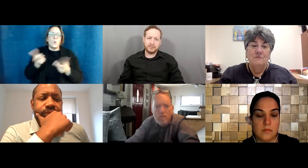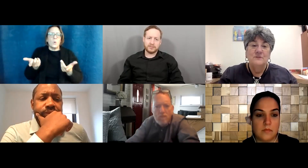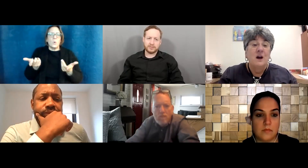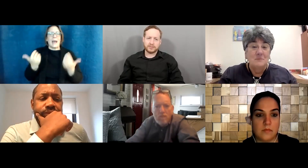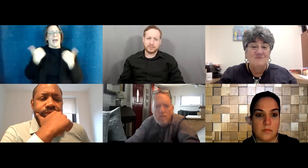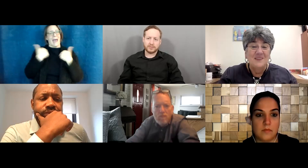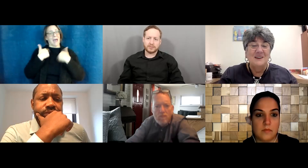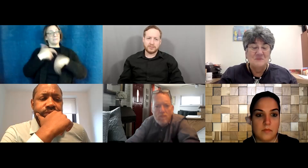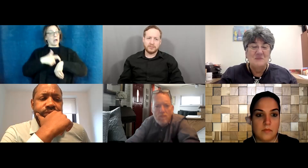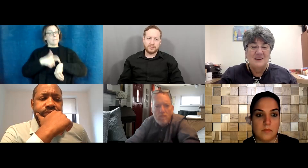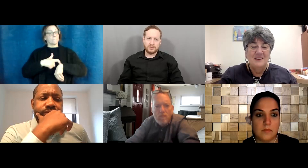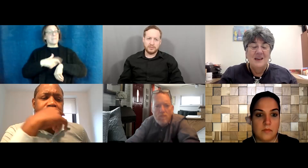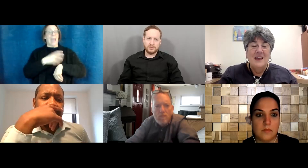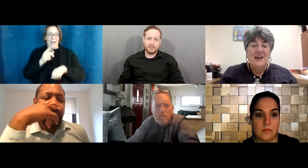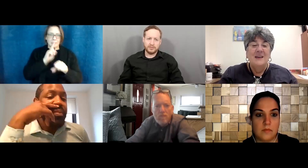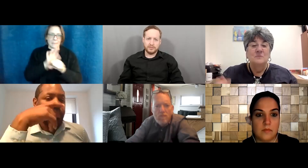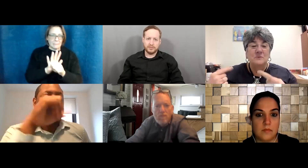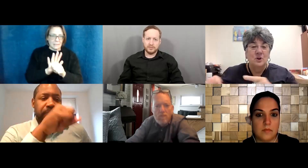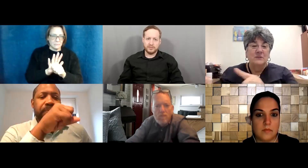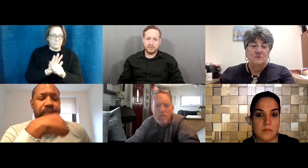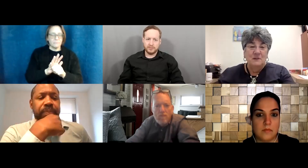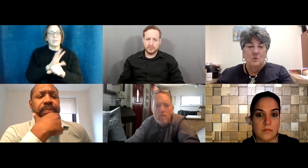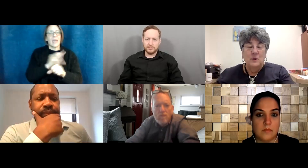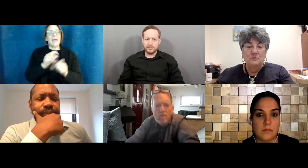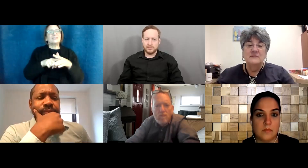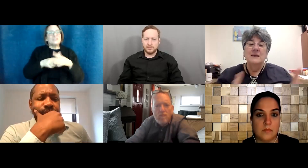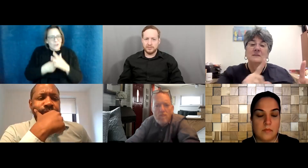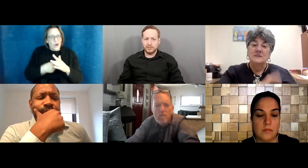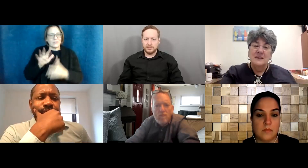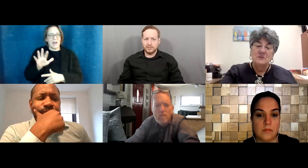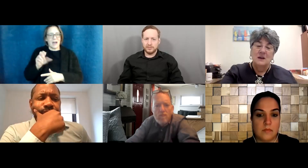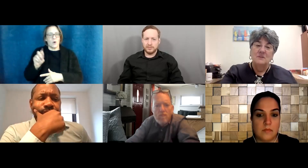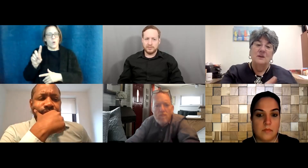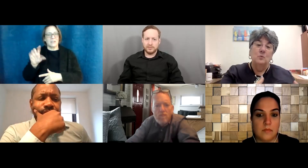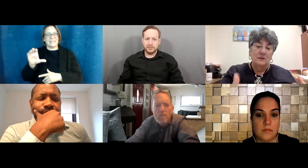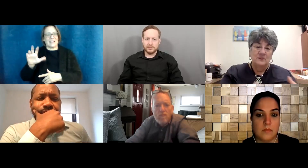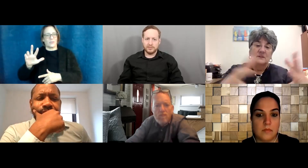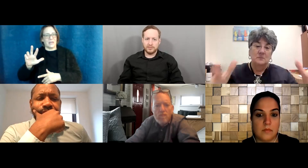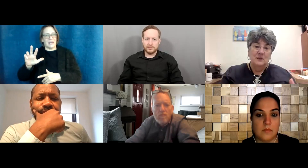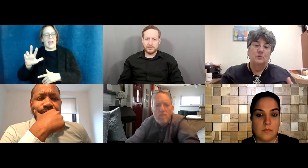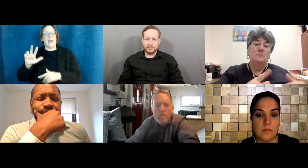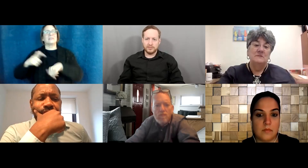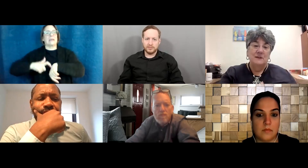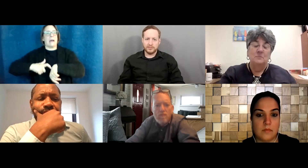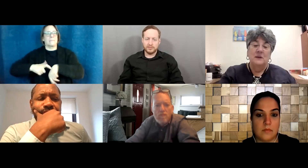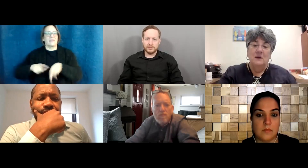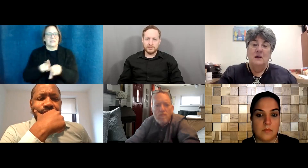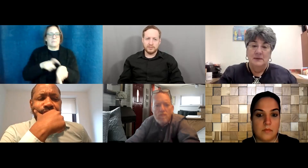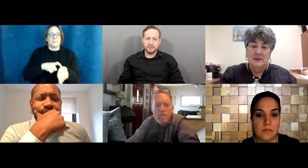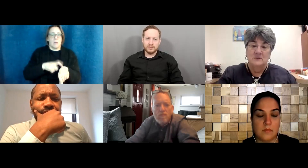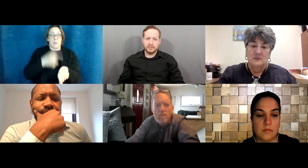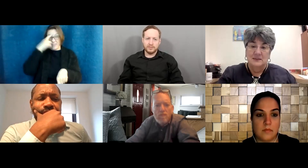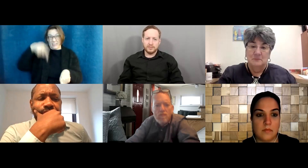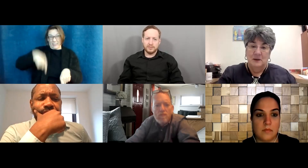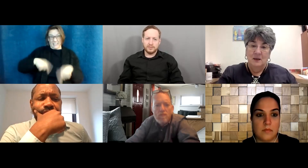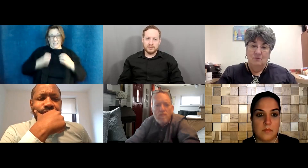have time and commitment, and start the 5013C. At the same time, I think this committee could be developing a